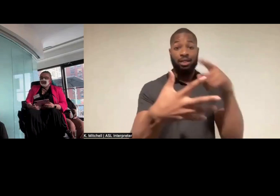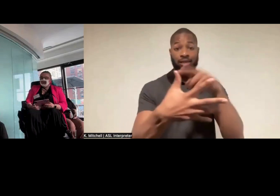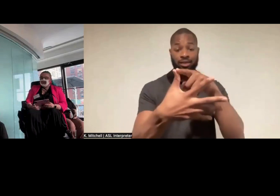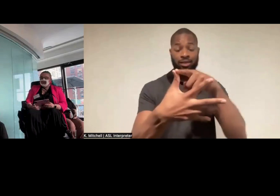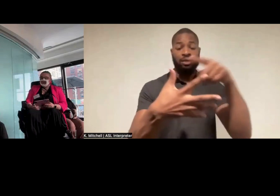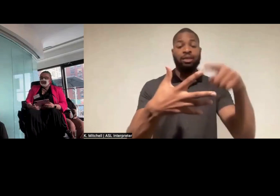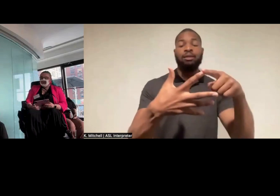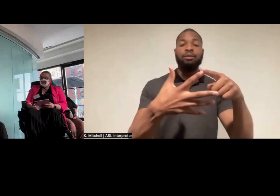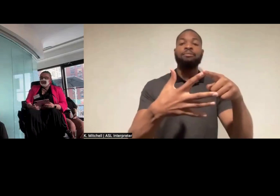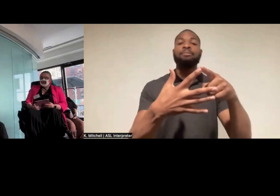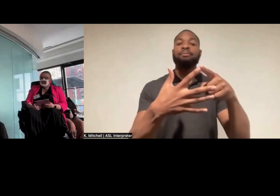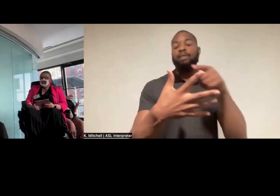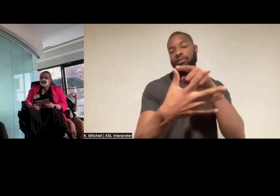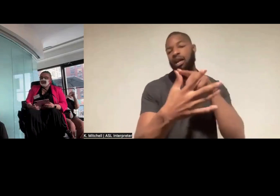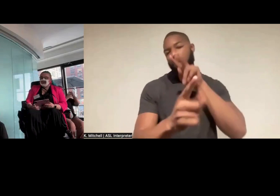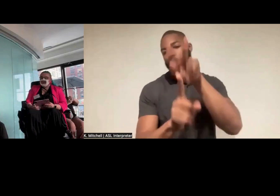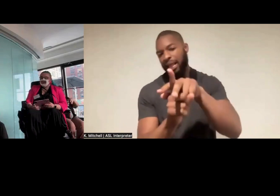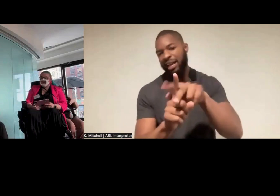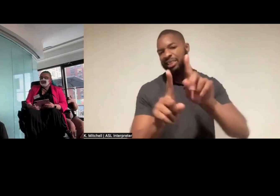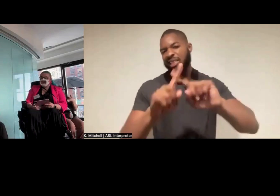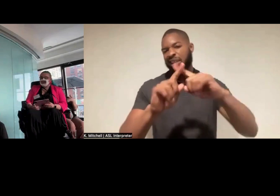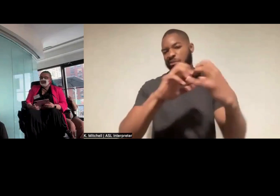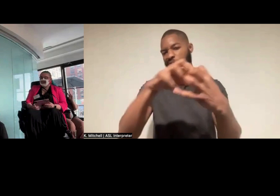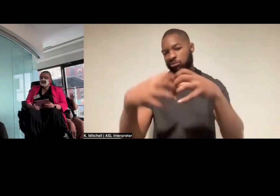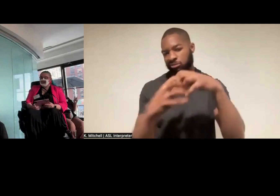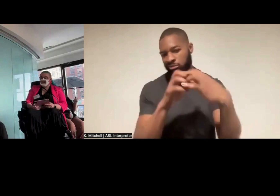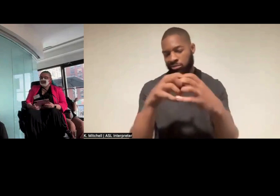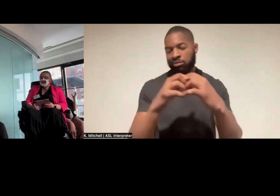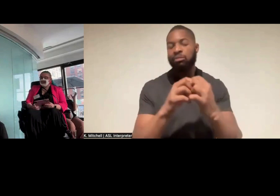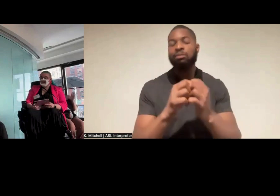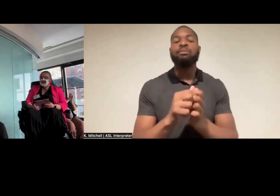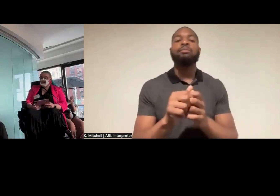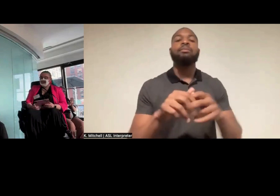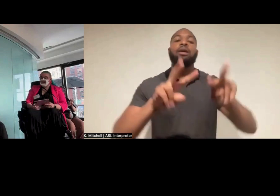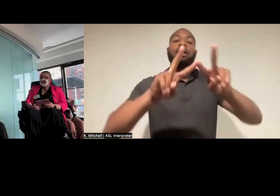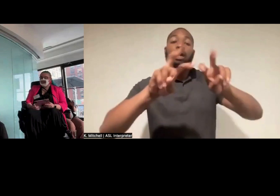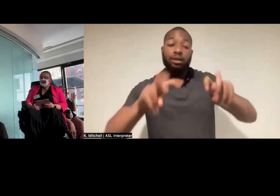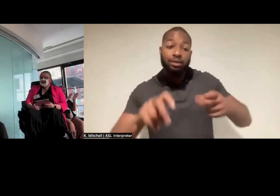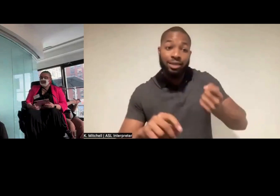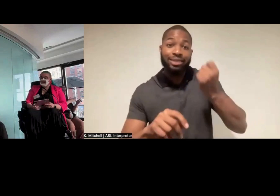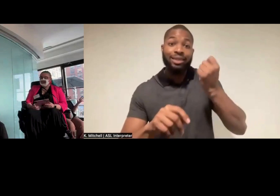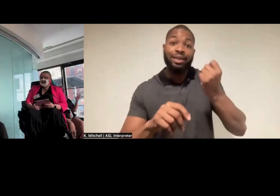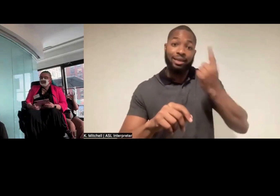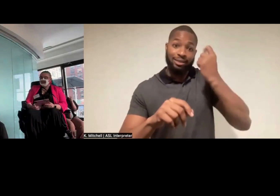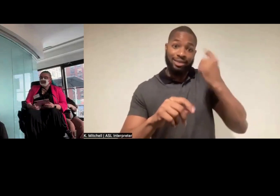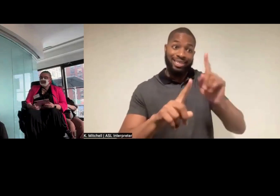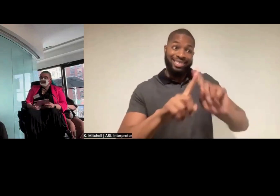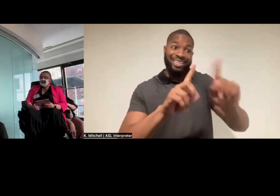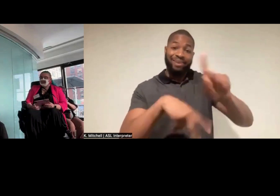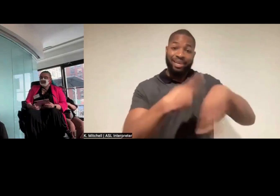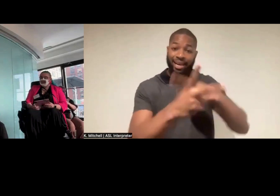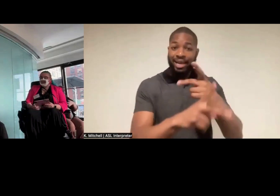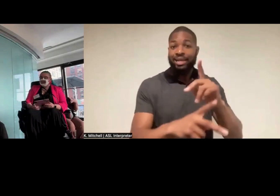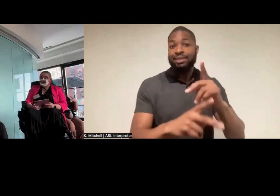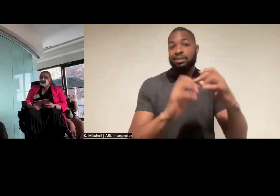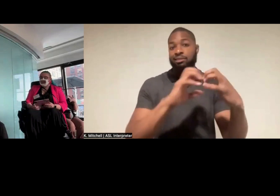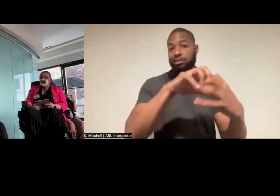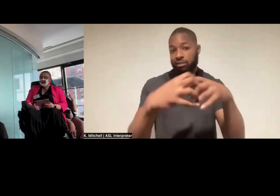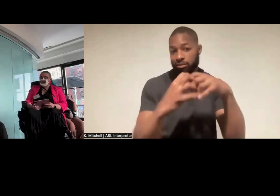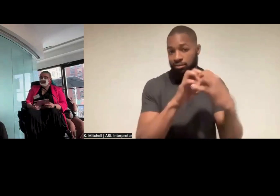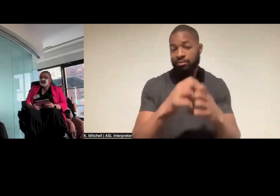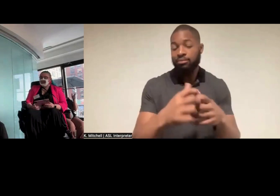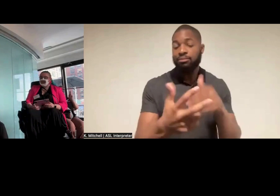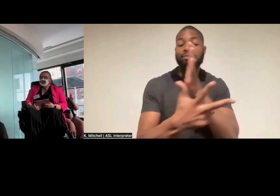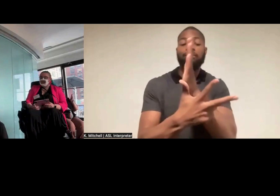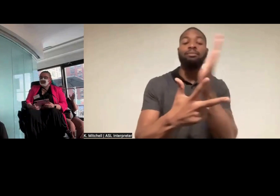those perspectives and analysis of multiple identities and groups to movement work. Leadership of the most impacted,